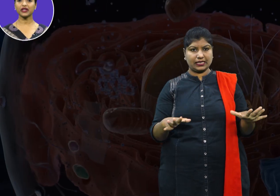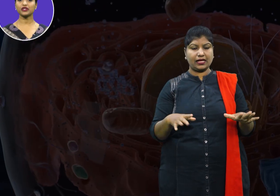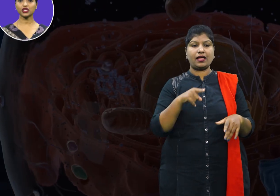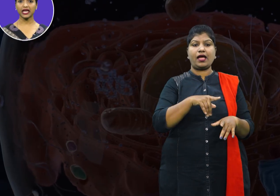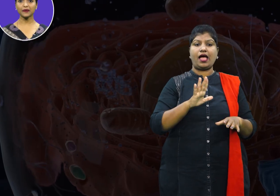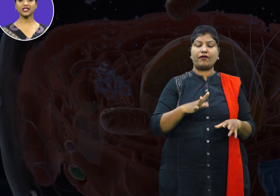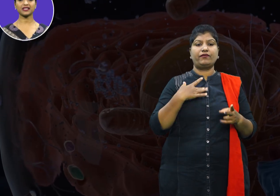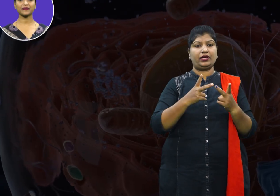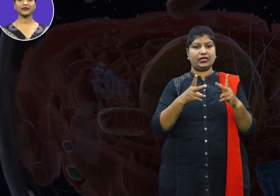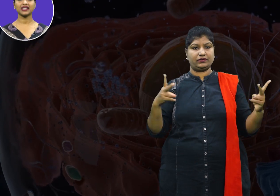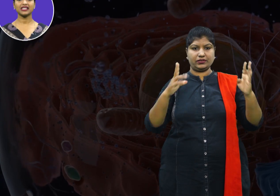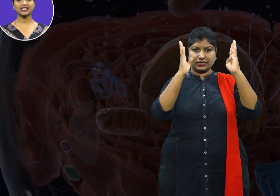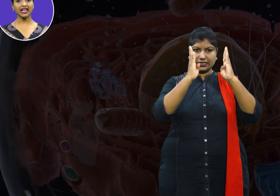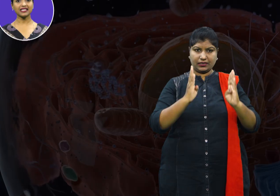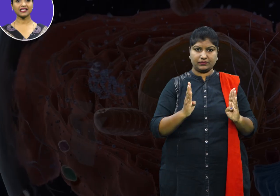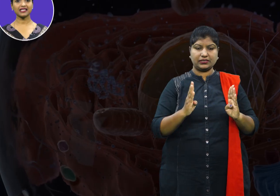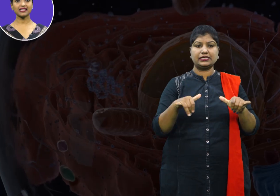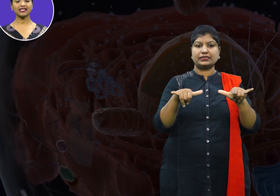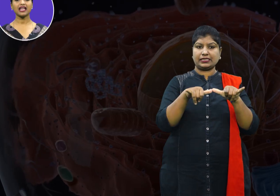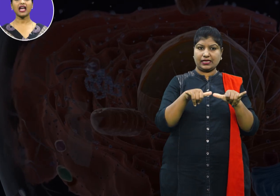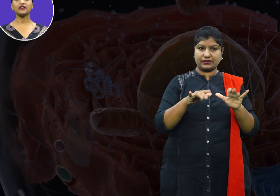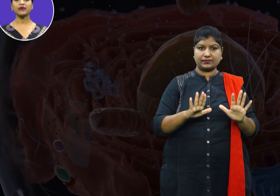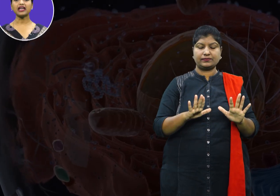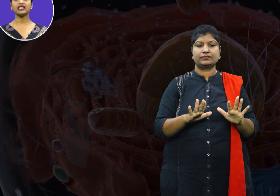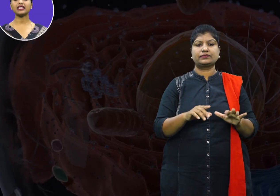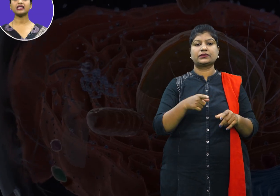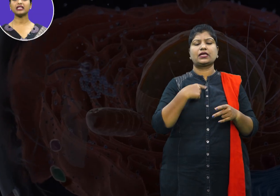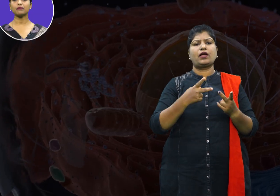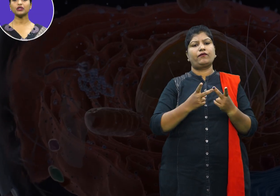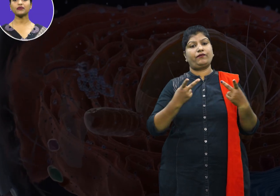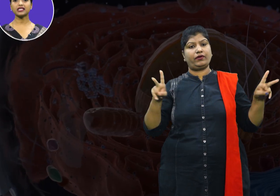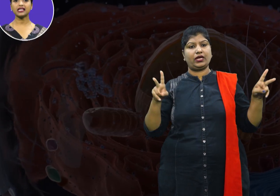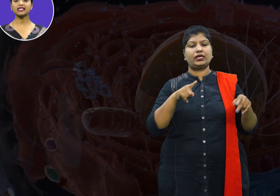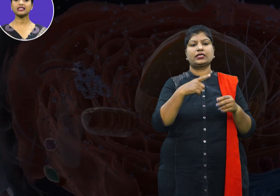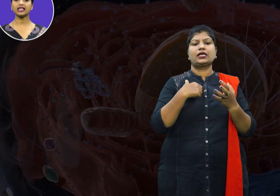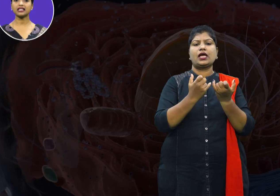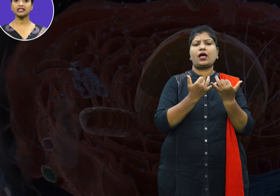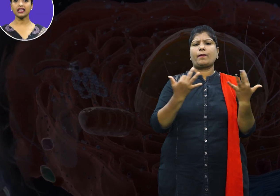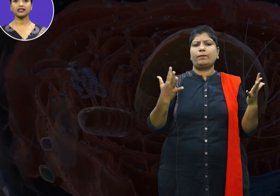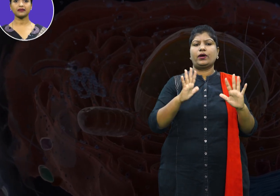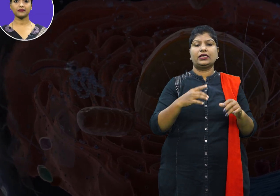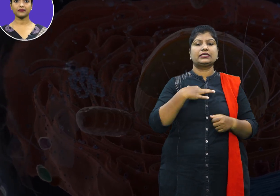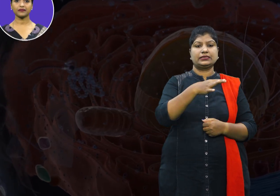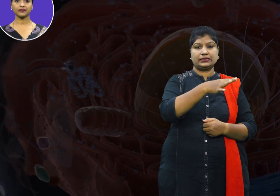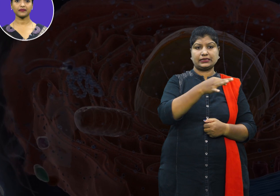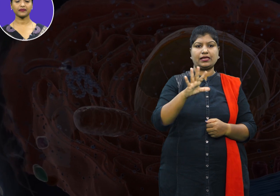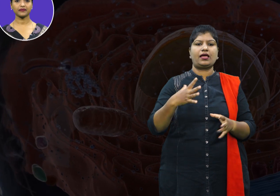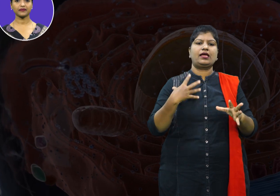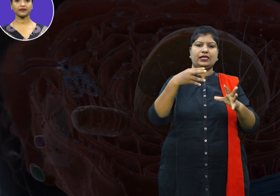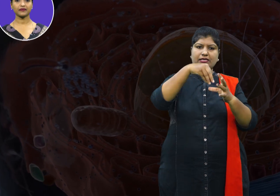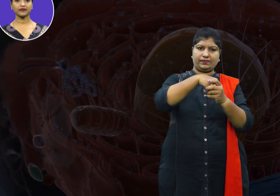have different shapes, sizes, and vary in the number of cells they contain.